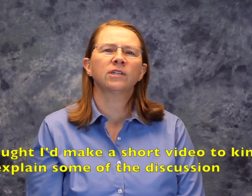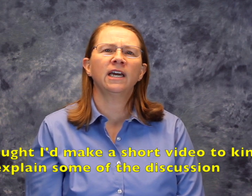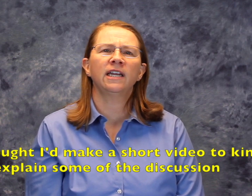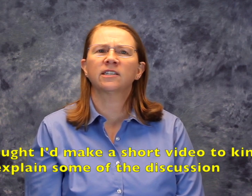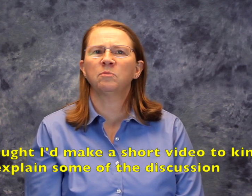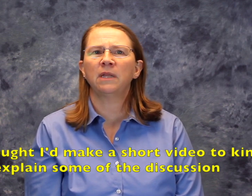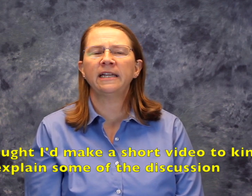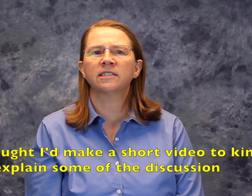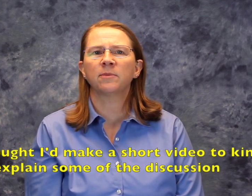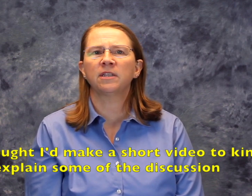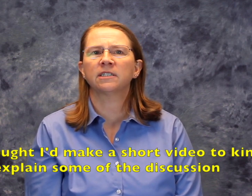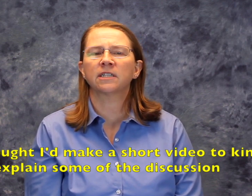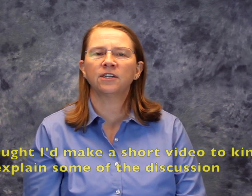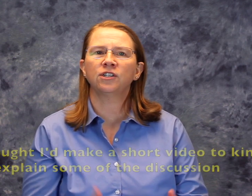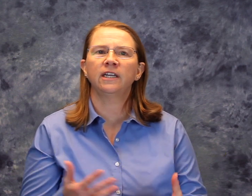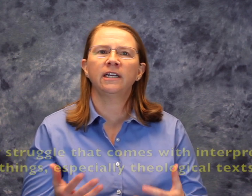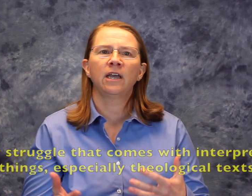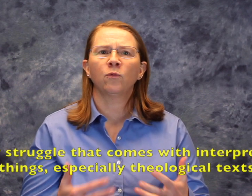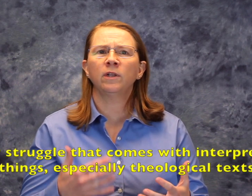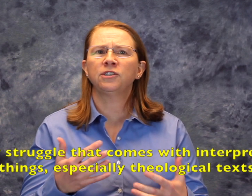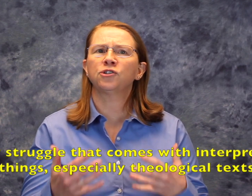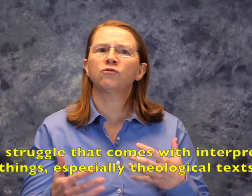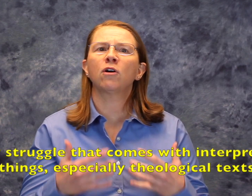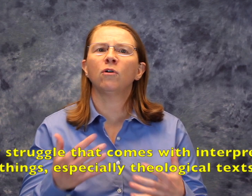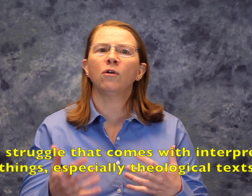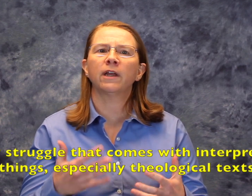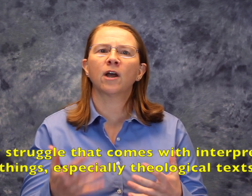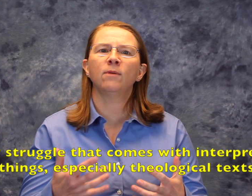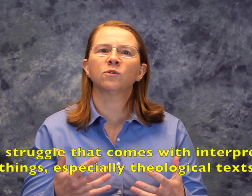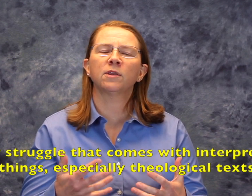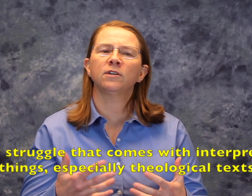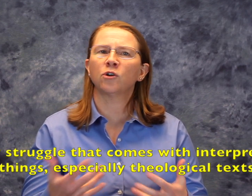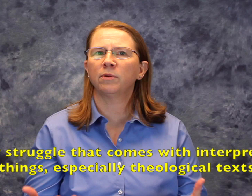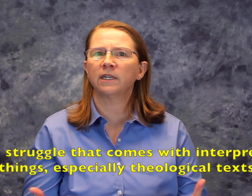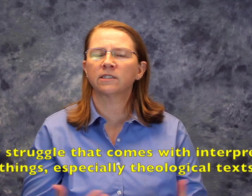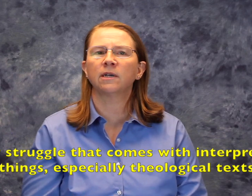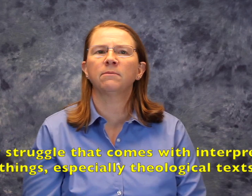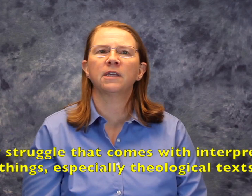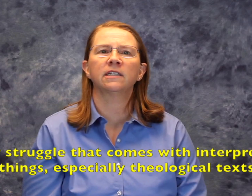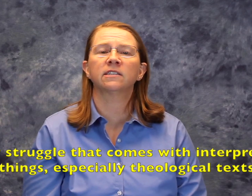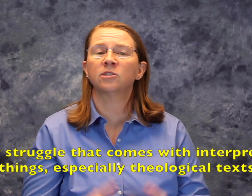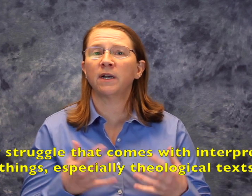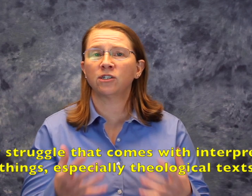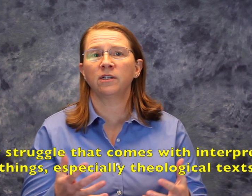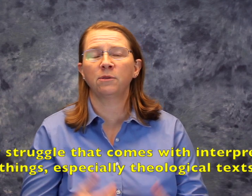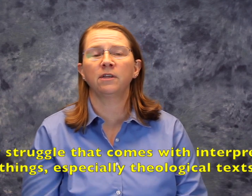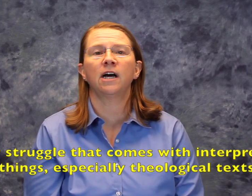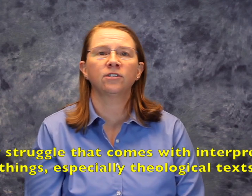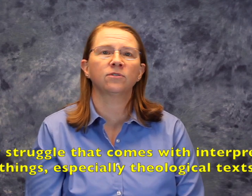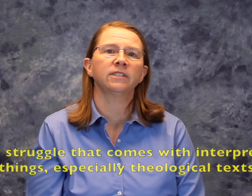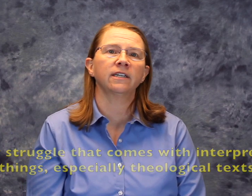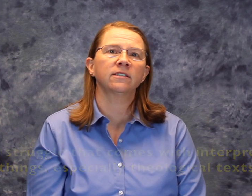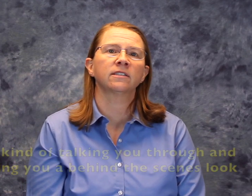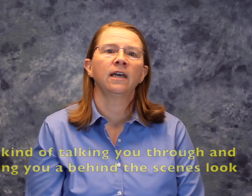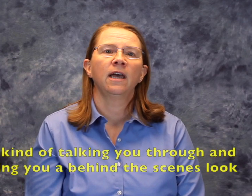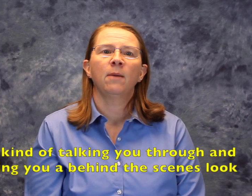kind of explain some of the discussion and really struggle that comes with interpreting some things, especially theological texts, by